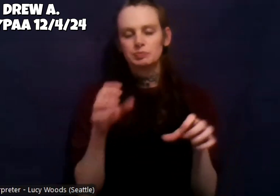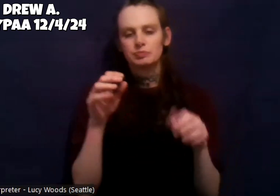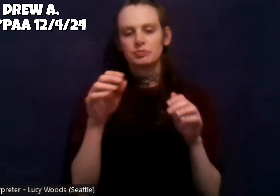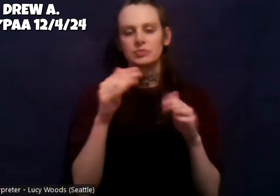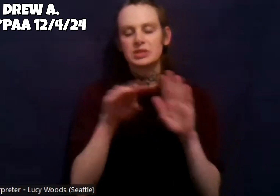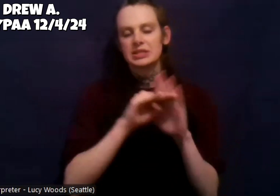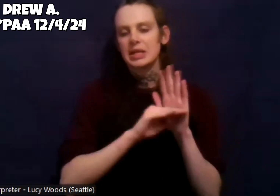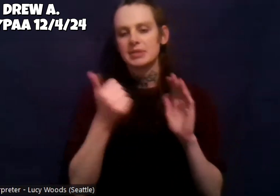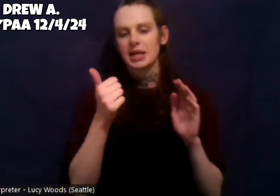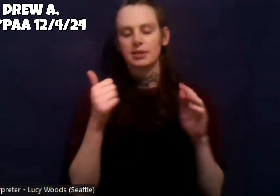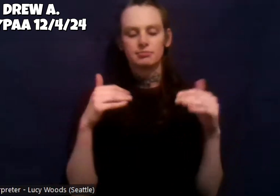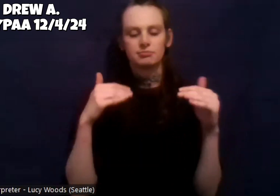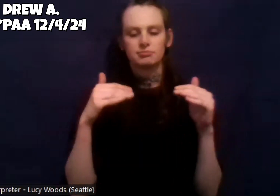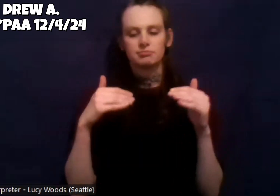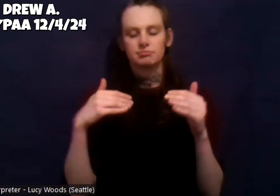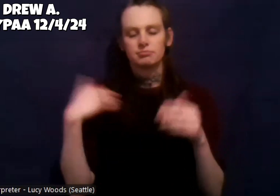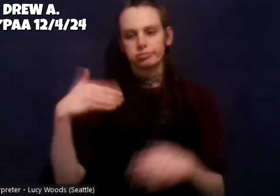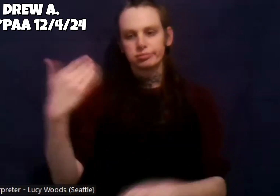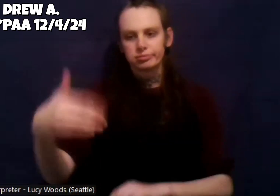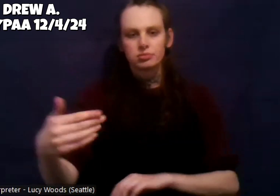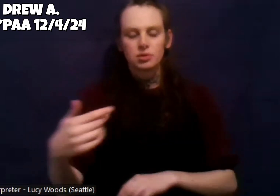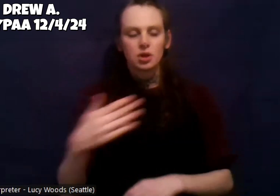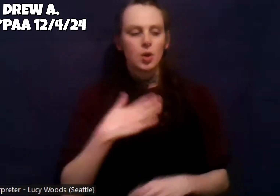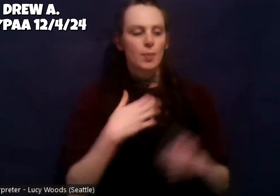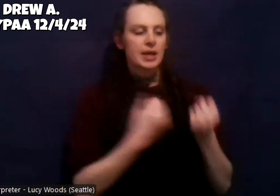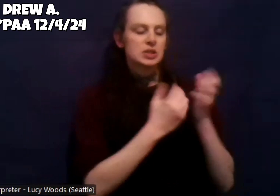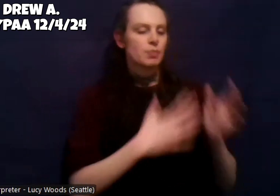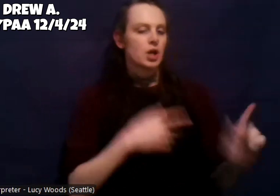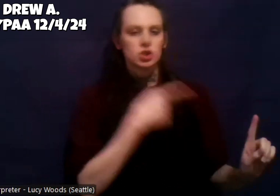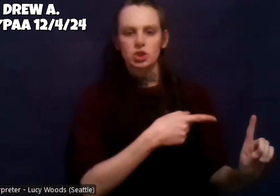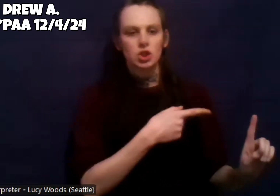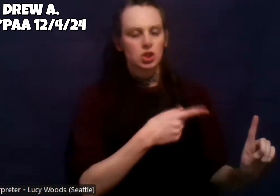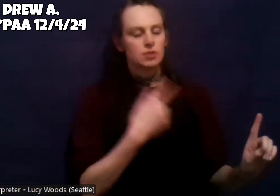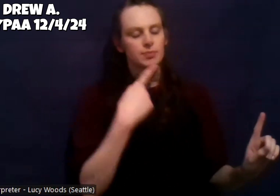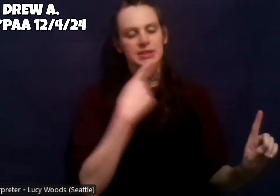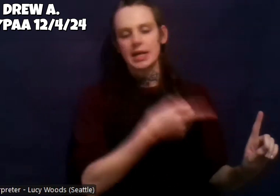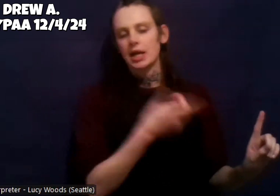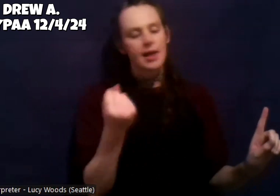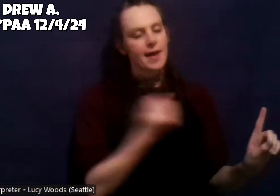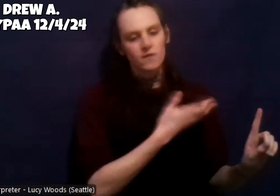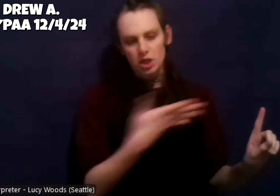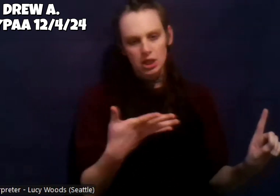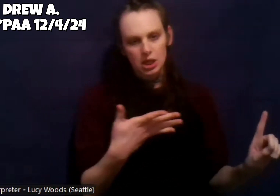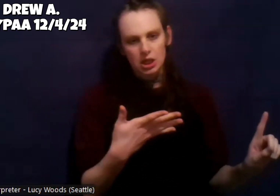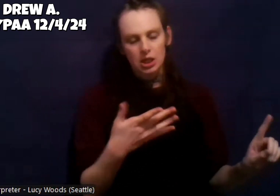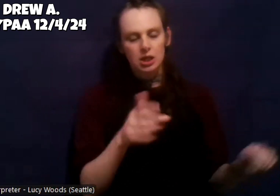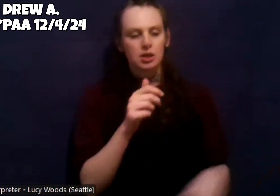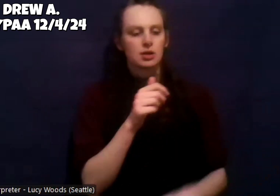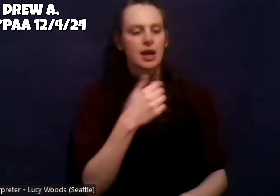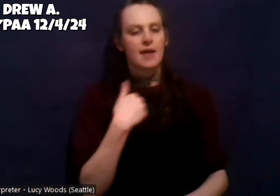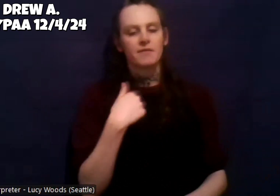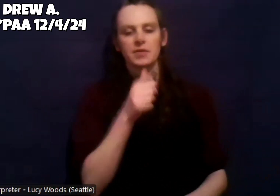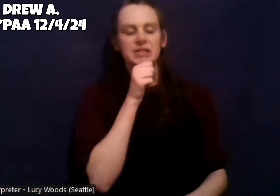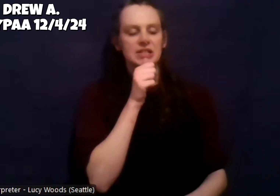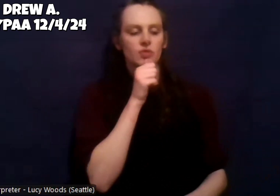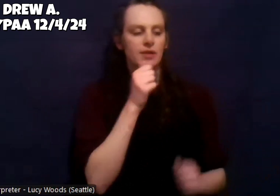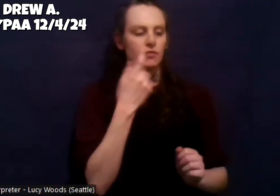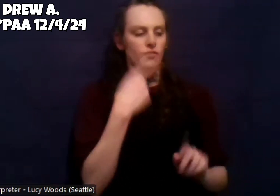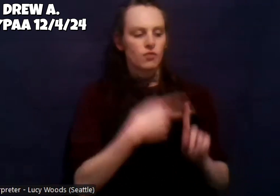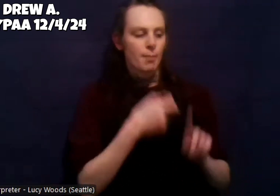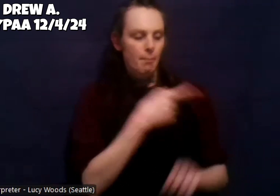have any secrets with my sponsor, and that saved my ass. Step 11, I